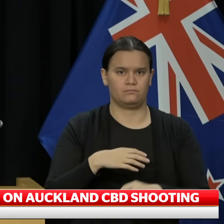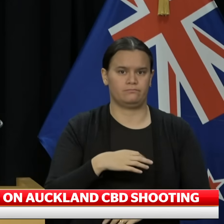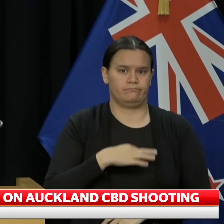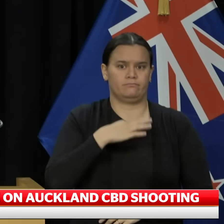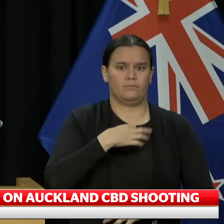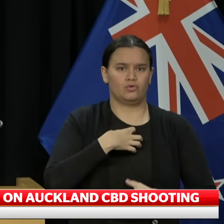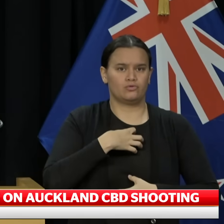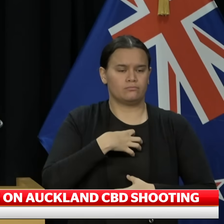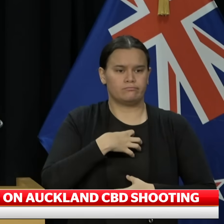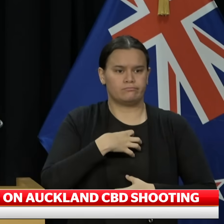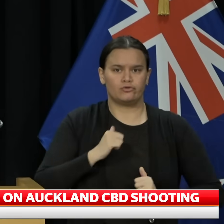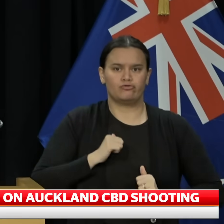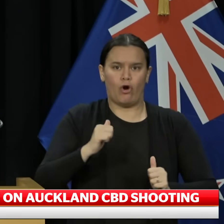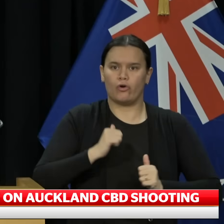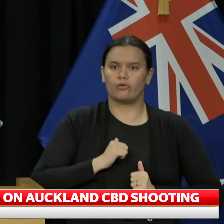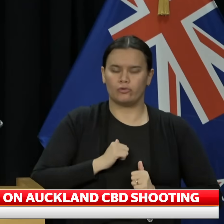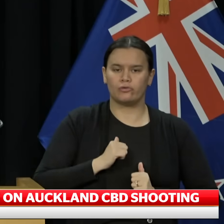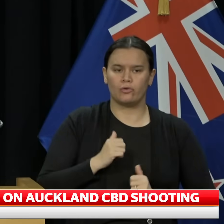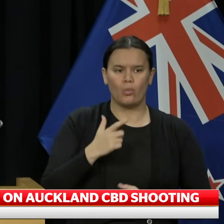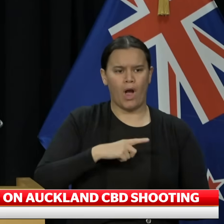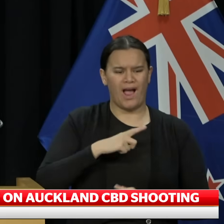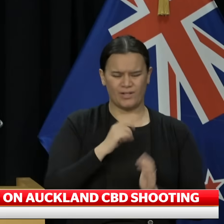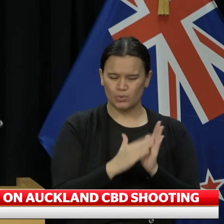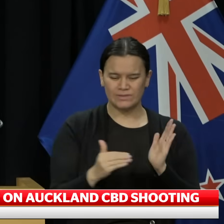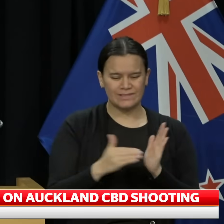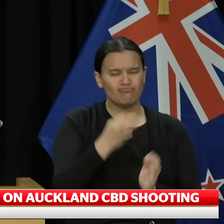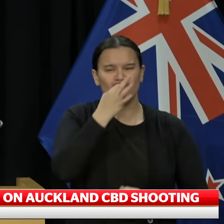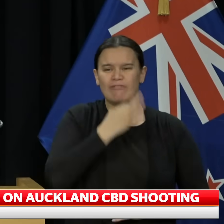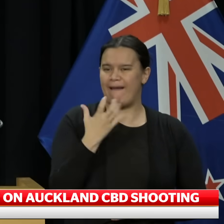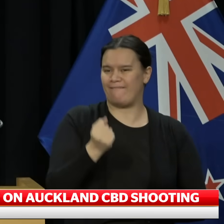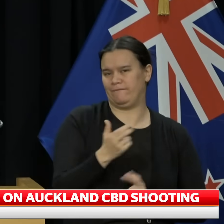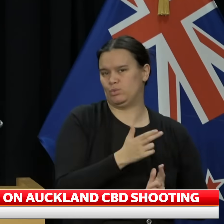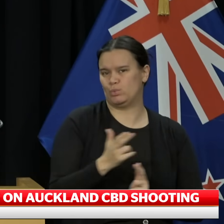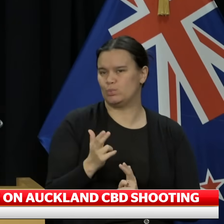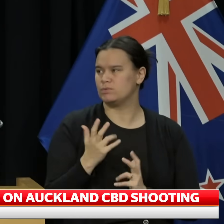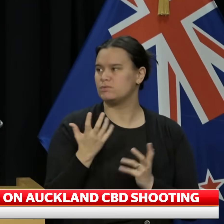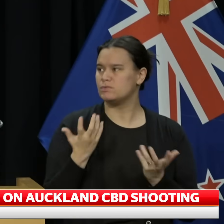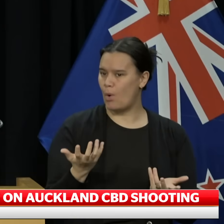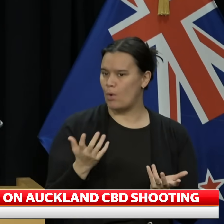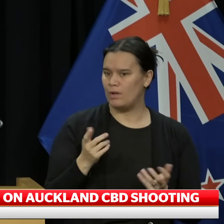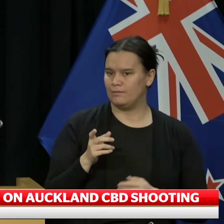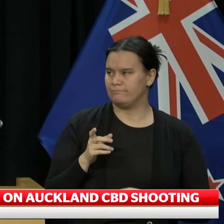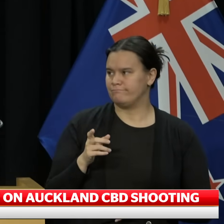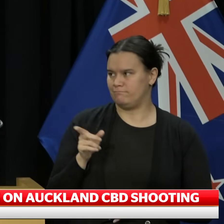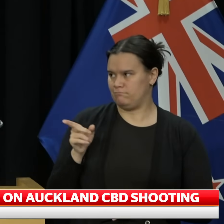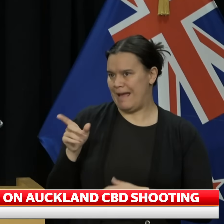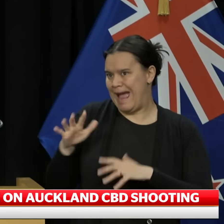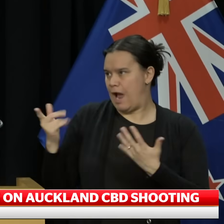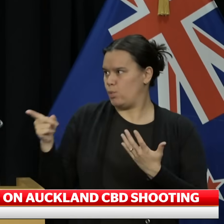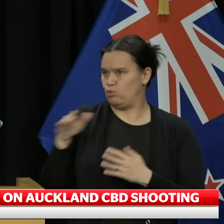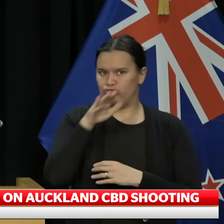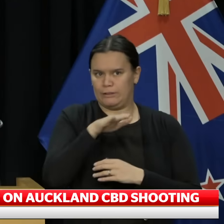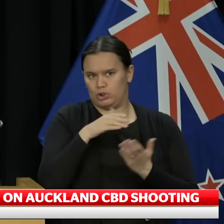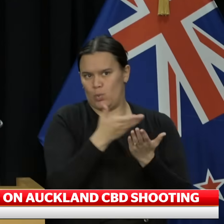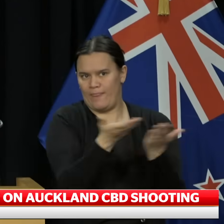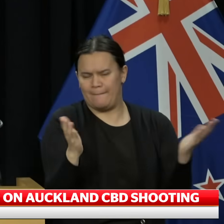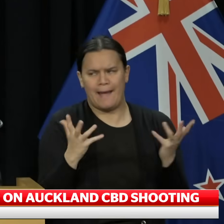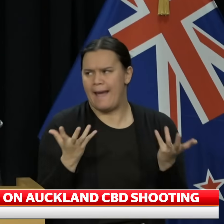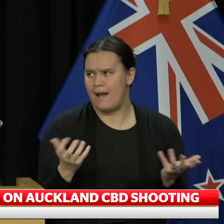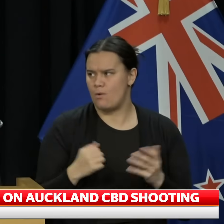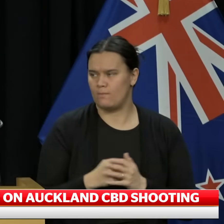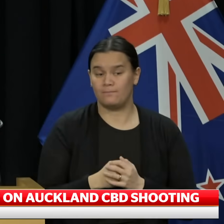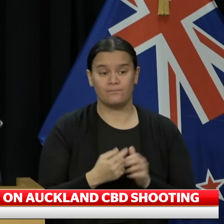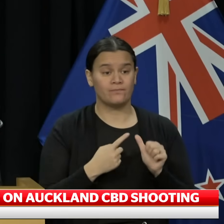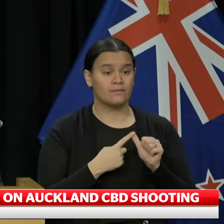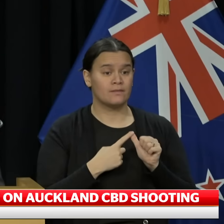Zealand, and feeling quite unsafe about it. So what is your message to them? My message to